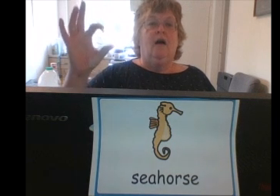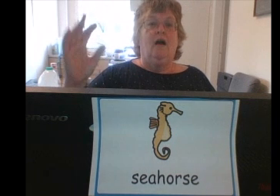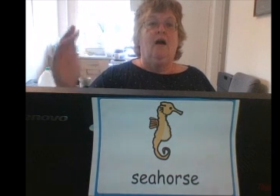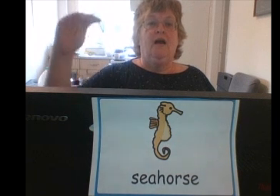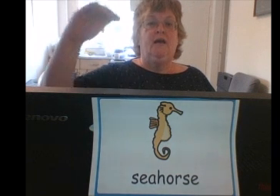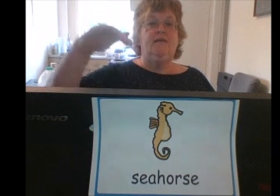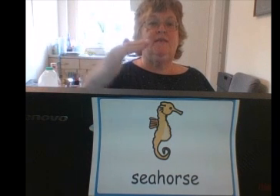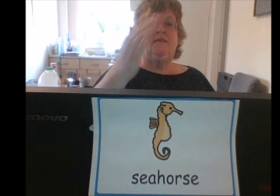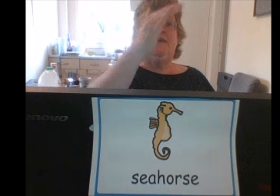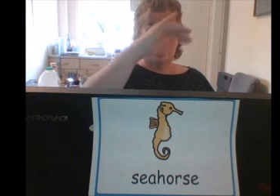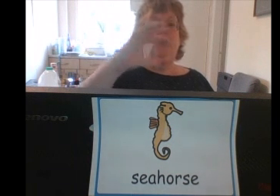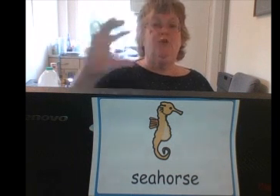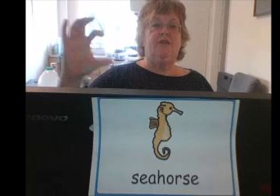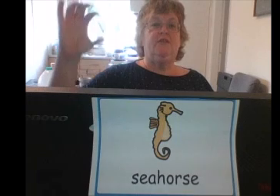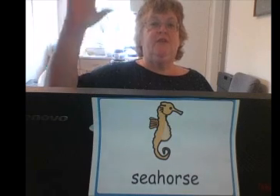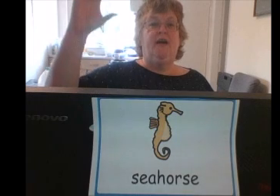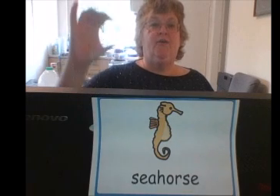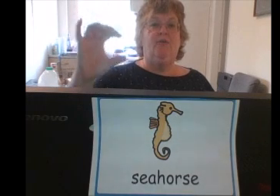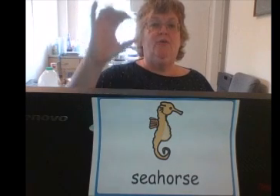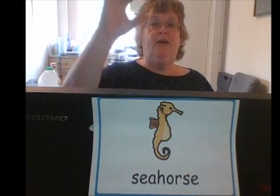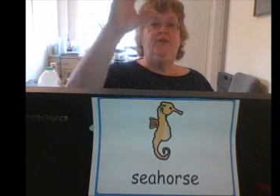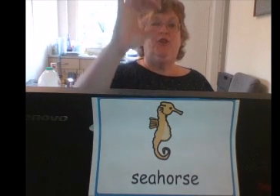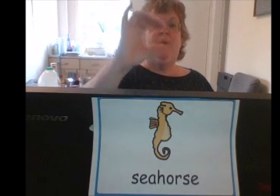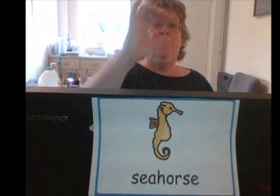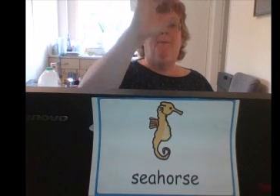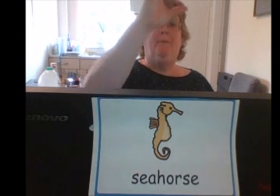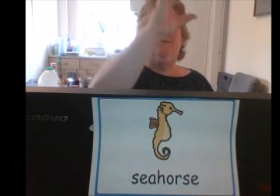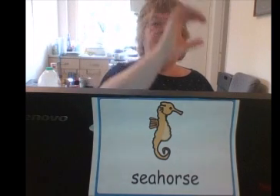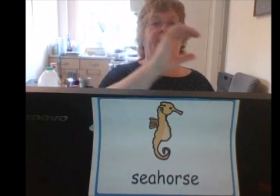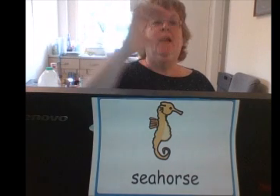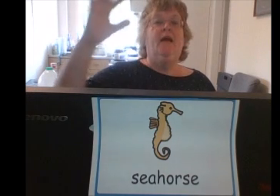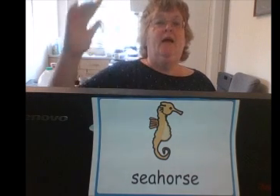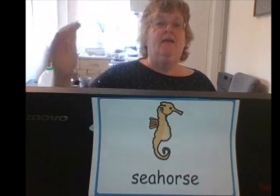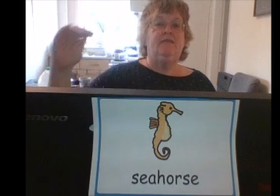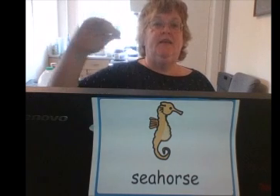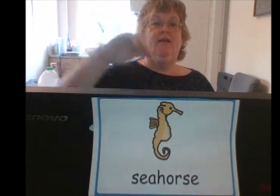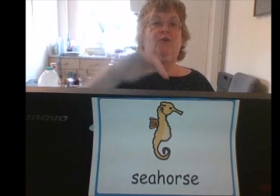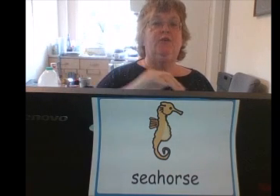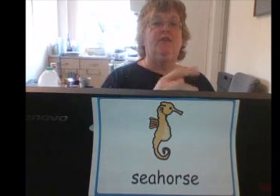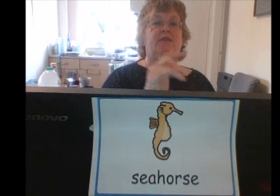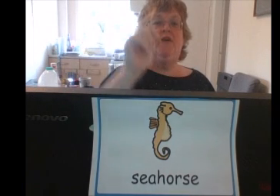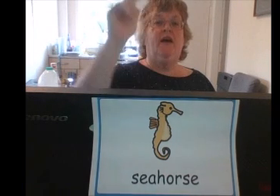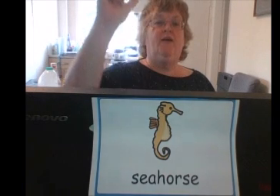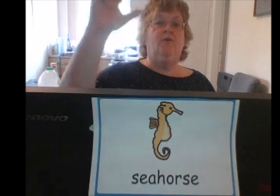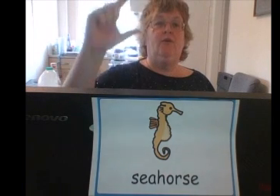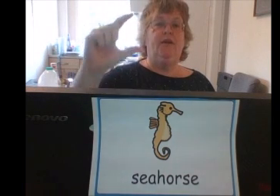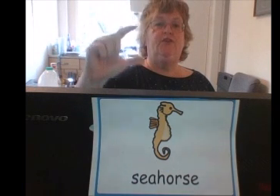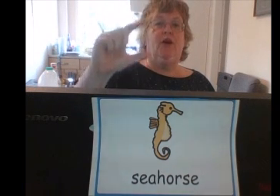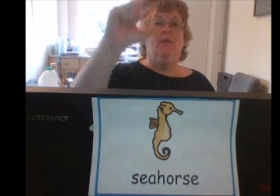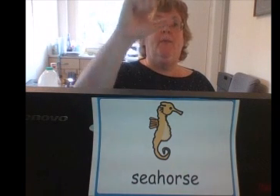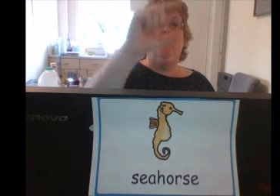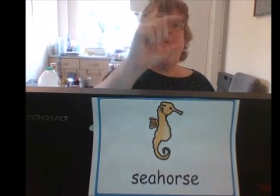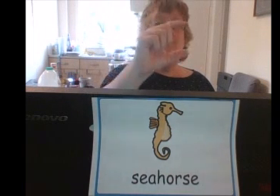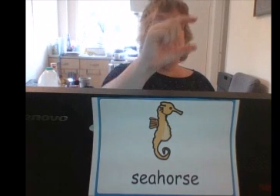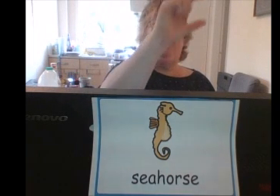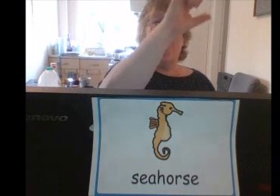A seahorse is very jumpy. A seahorse is very jumpy.